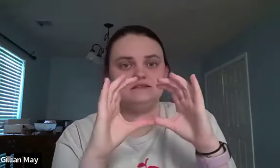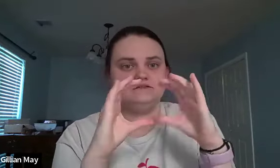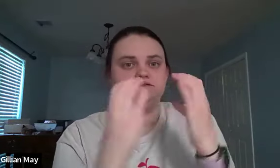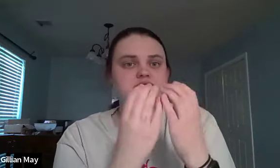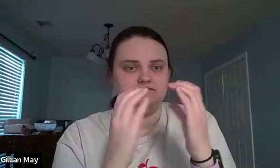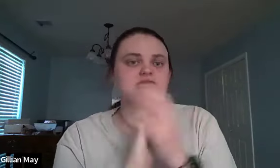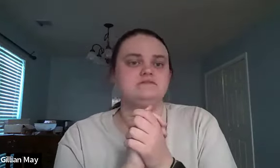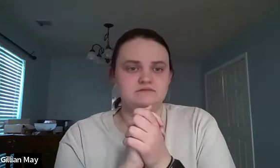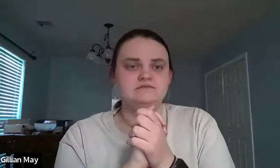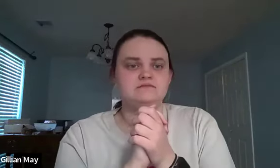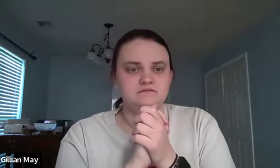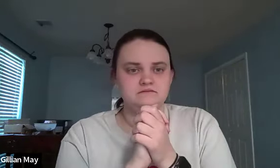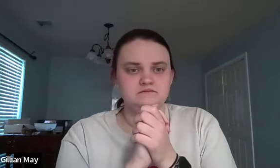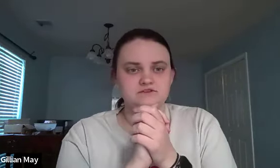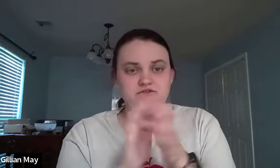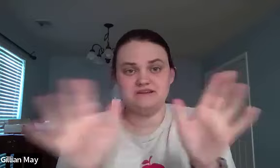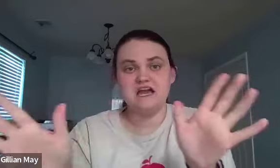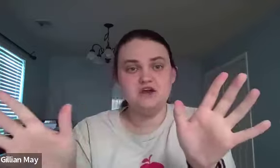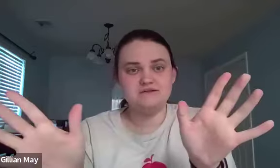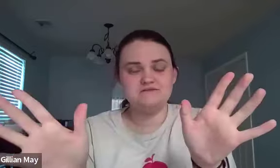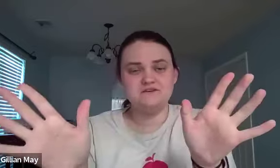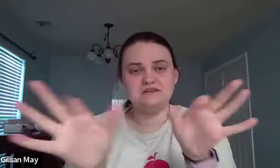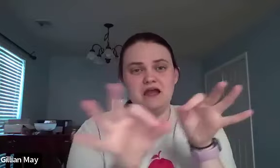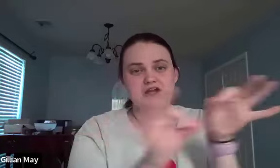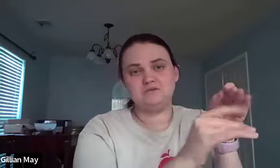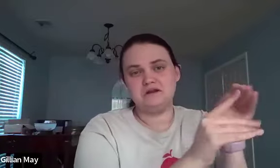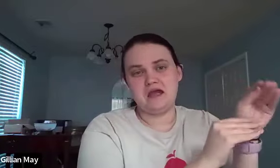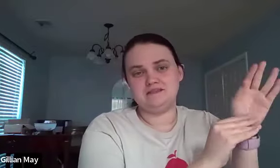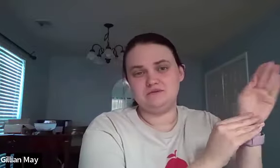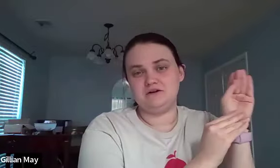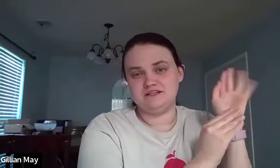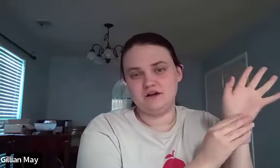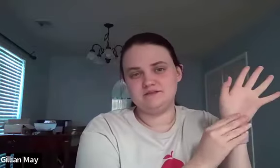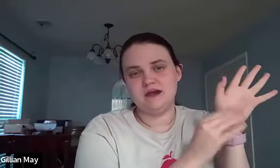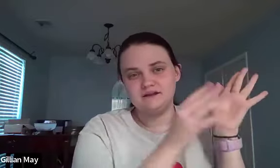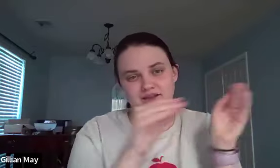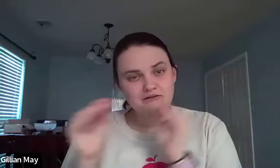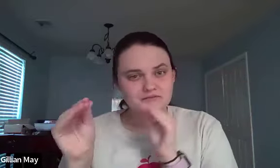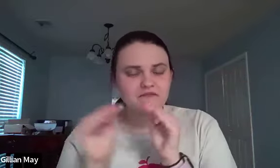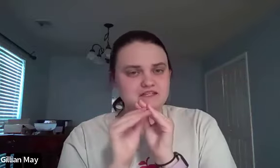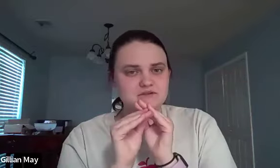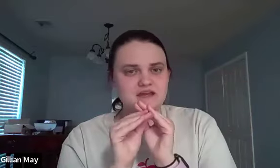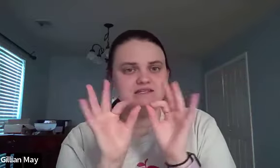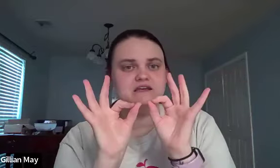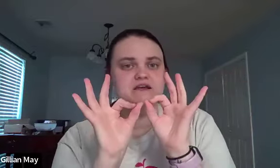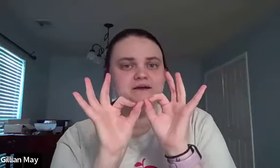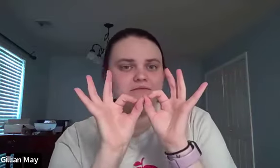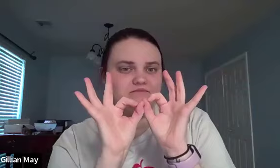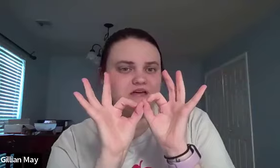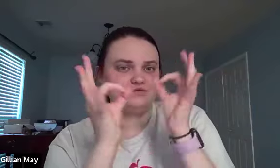class. Those are things. I know that was confusing. I just want to add, since we had already talked about it a little, like that's where that is. That's